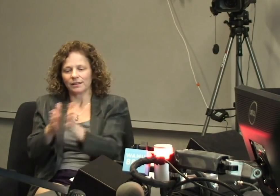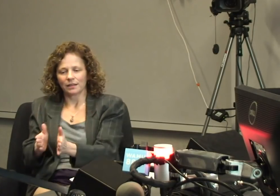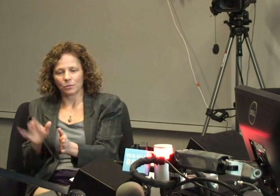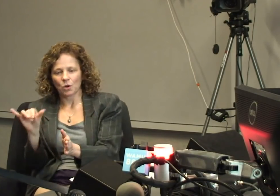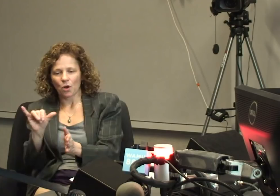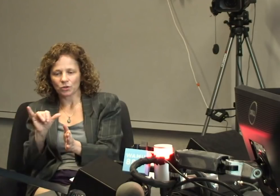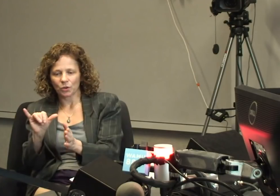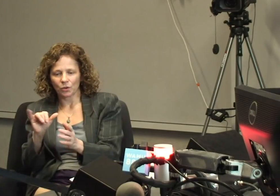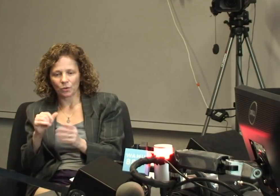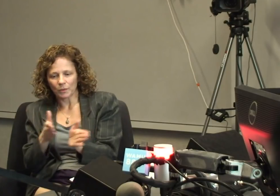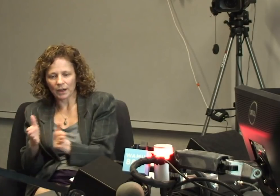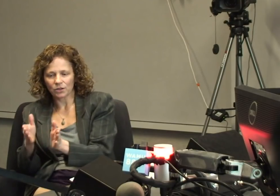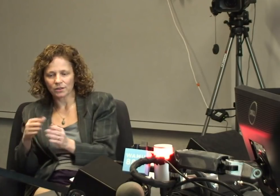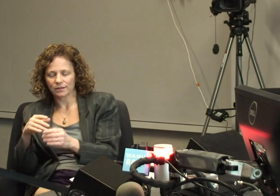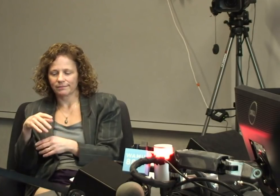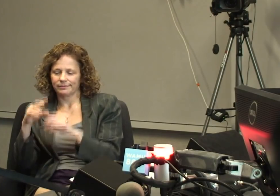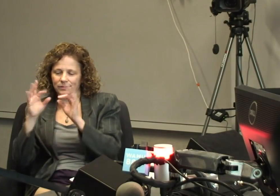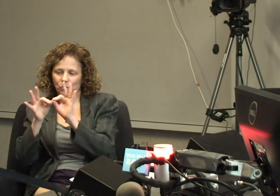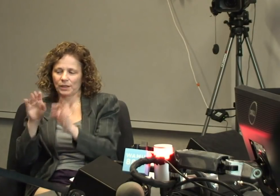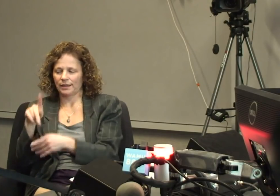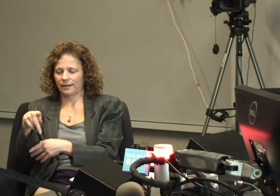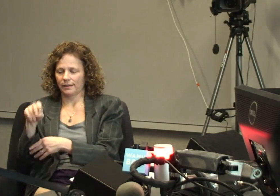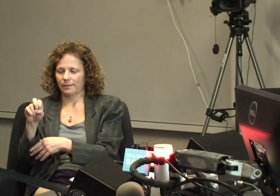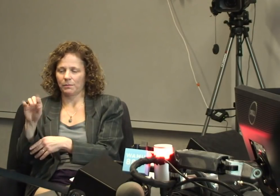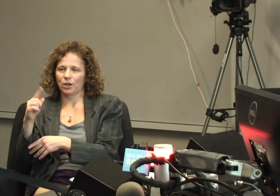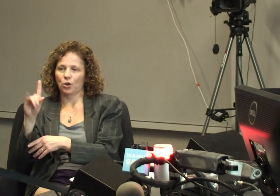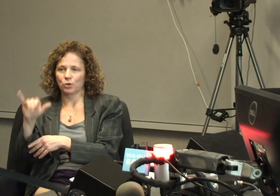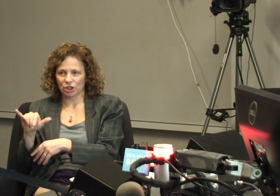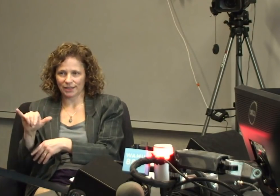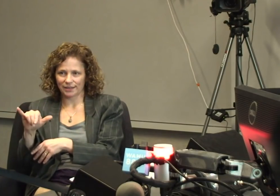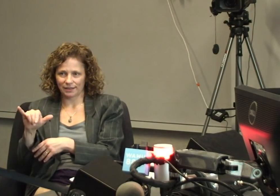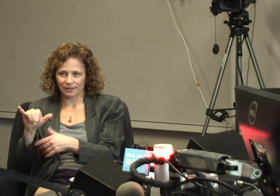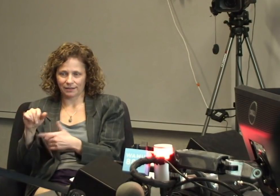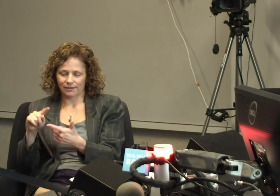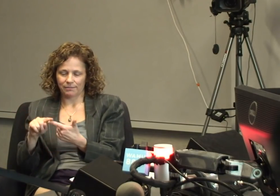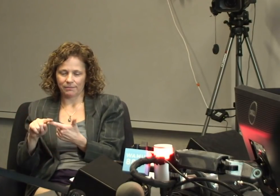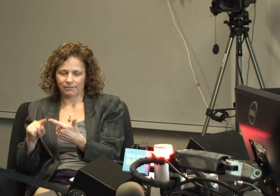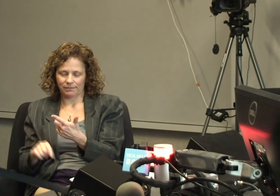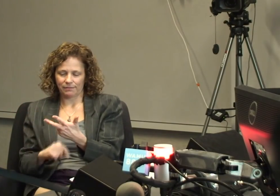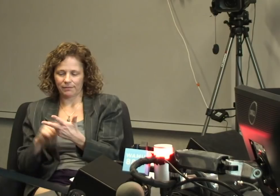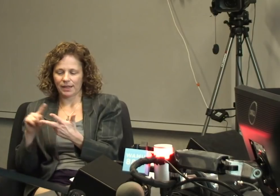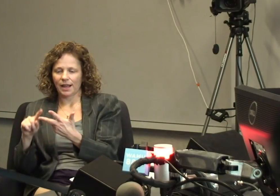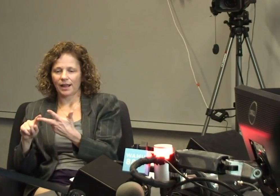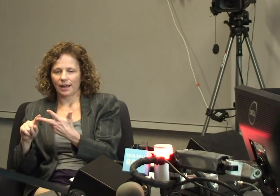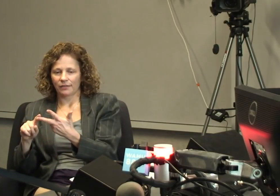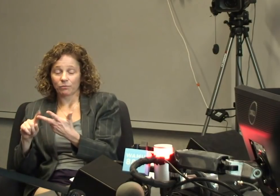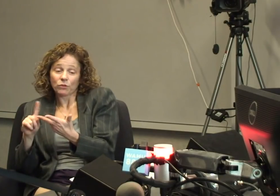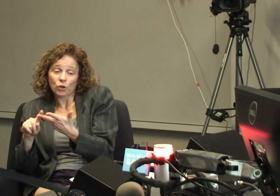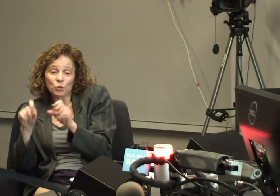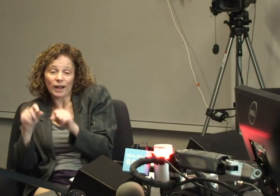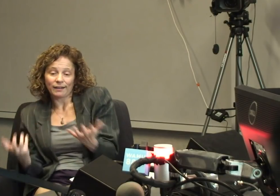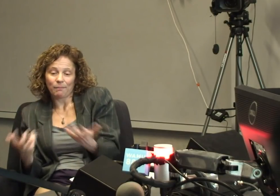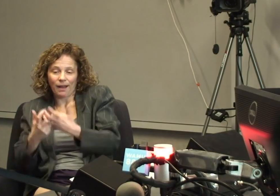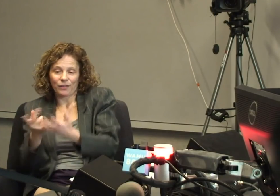they relate to sign language interpreting. In addition, we prepare interpreters in teaching interpretation or interpreter pedagogy. And thirdly,